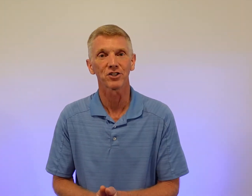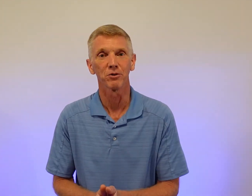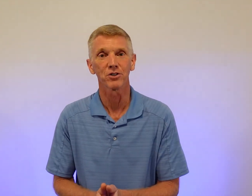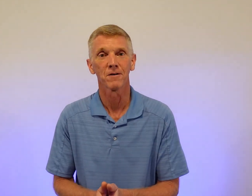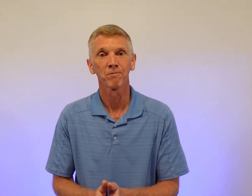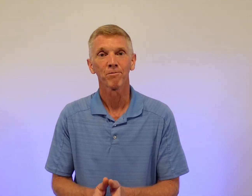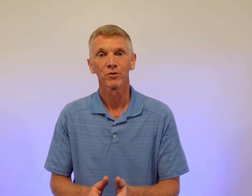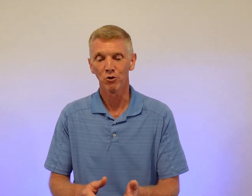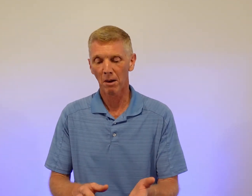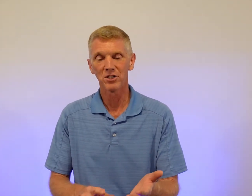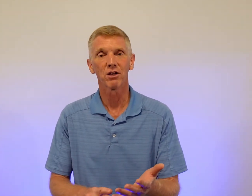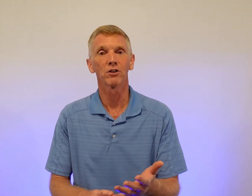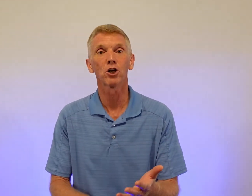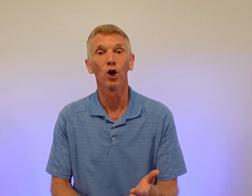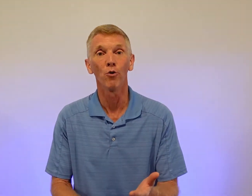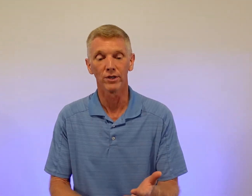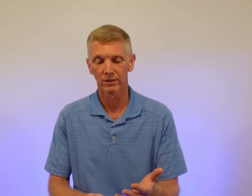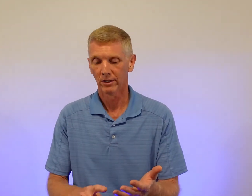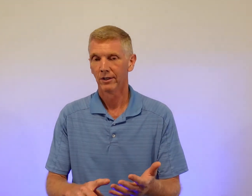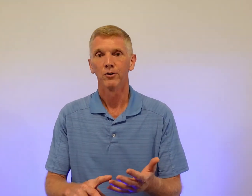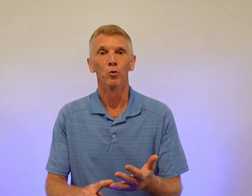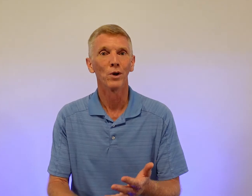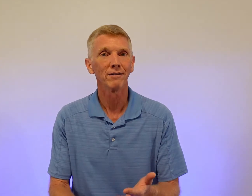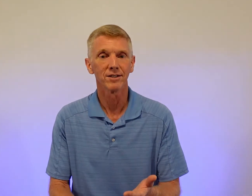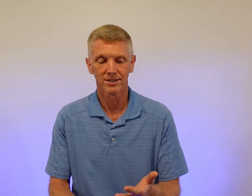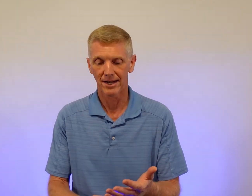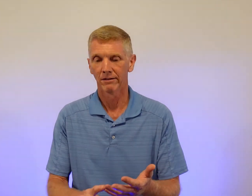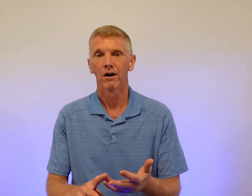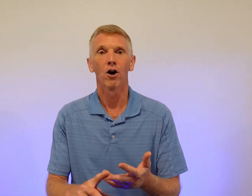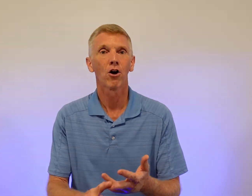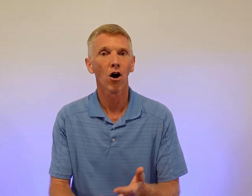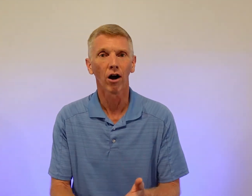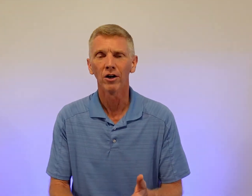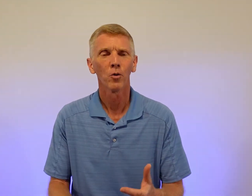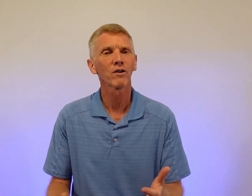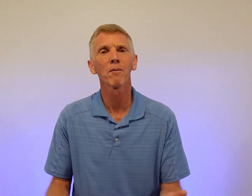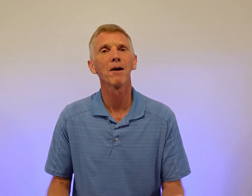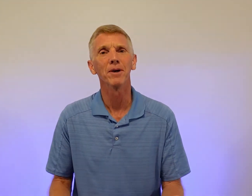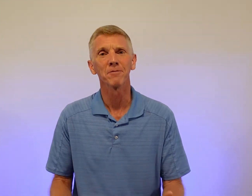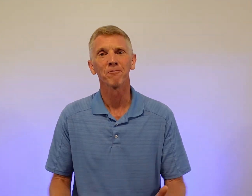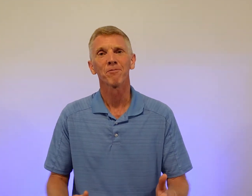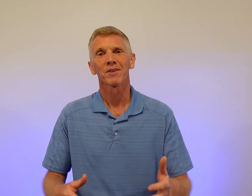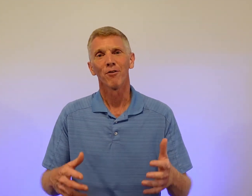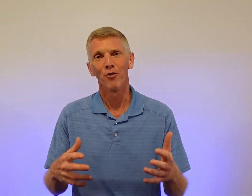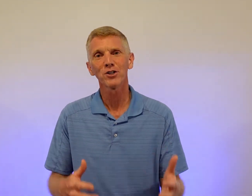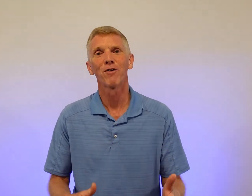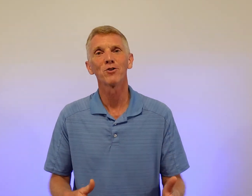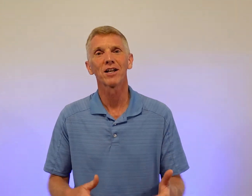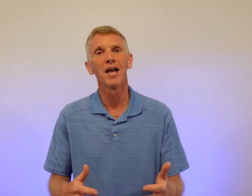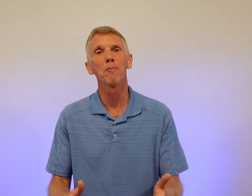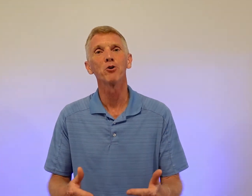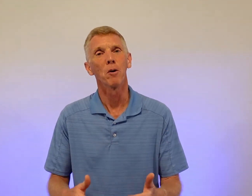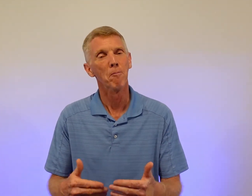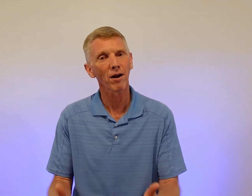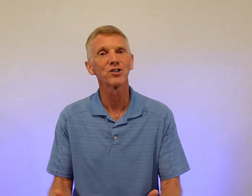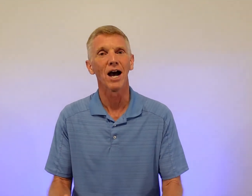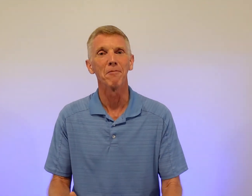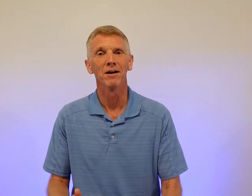customers. You may be selling clothing, real estate, a car, whatever it might be. This video is going to help you do a better job